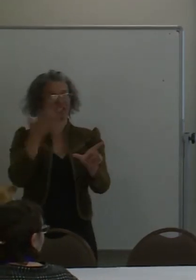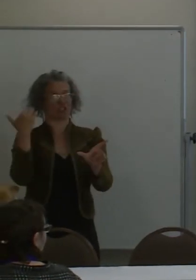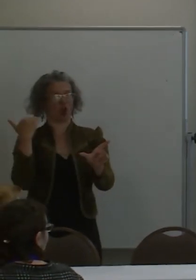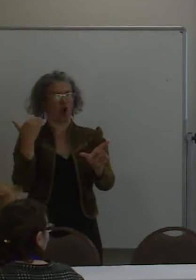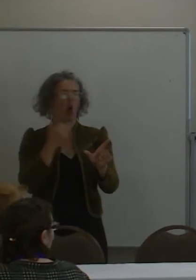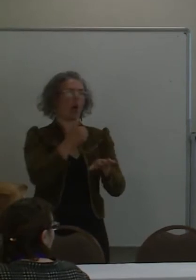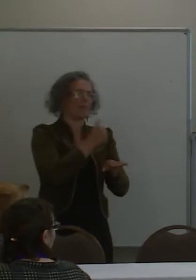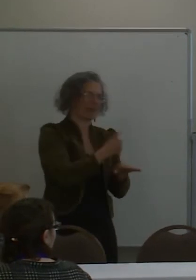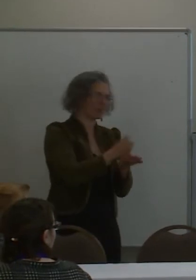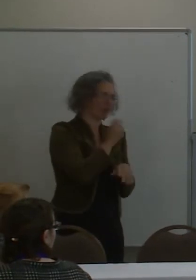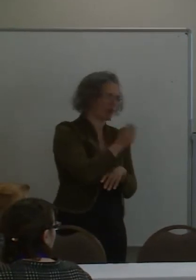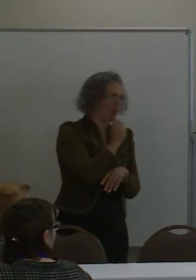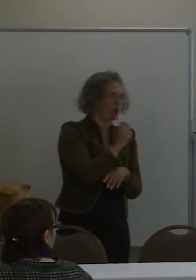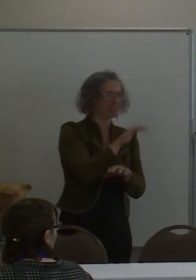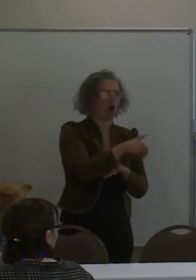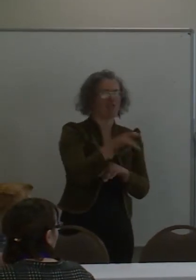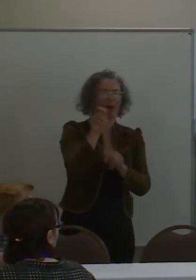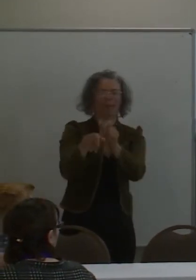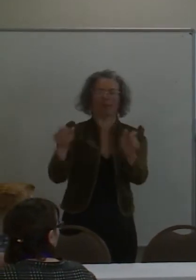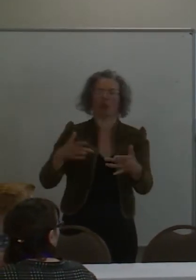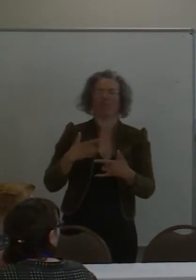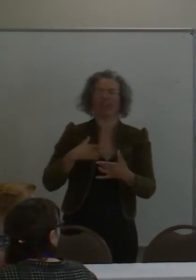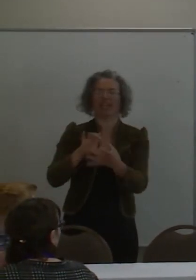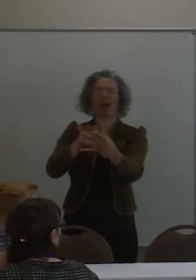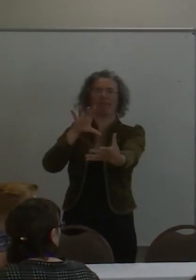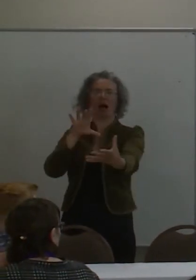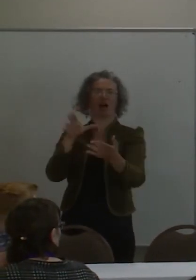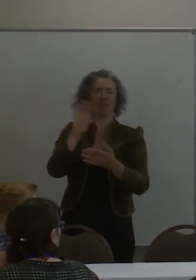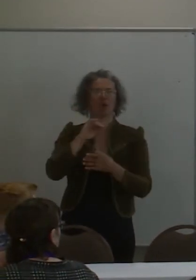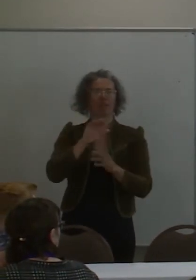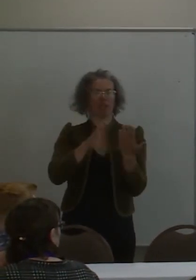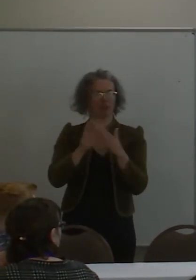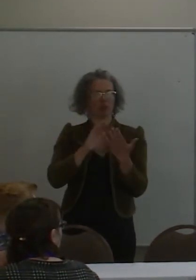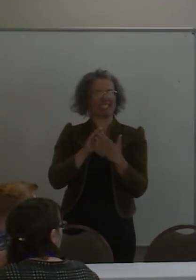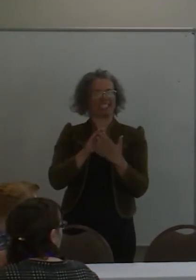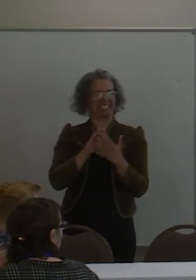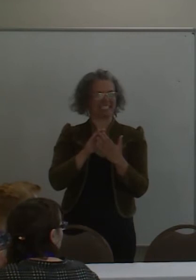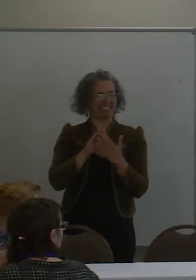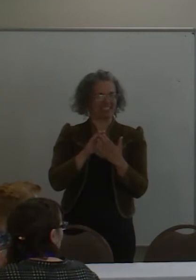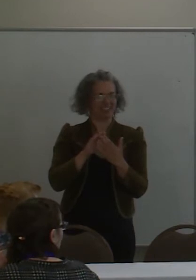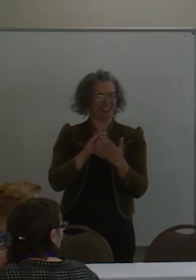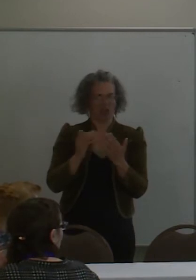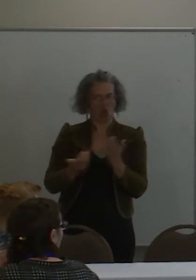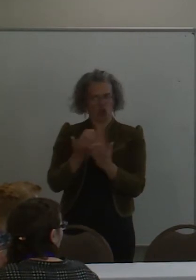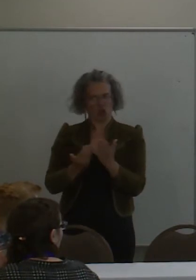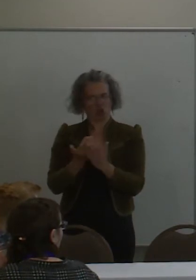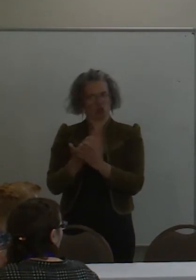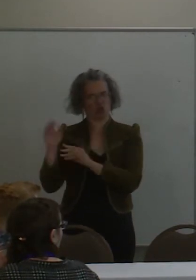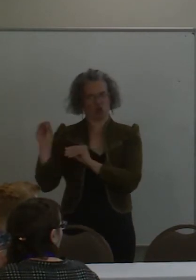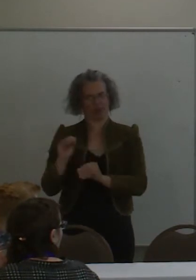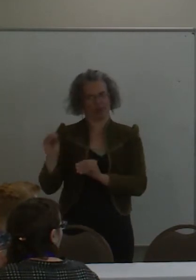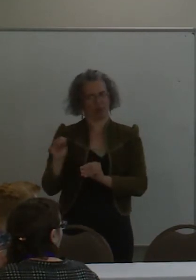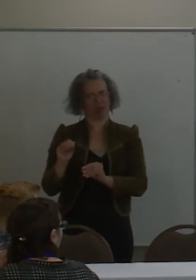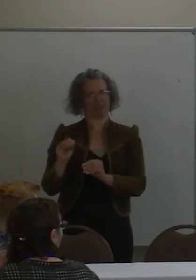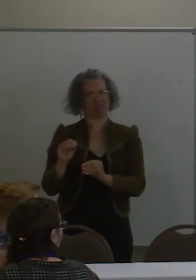reports around, social isolation, people feeling like they're not part of their community. Like I said, a lot of newcomers, not just from outside the country, but inside